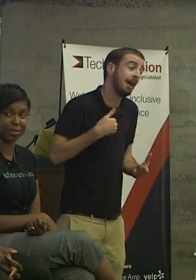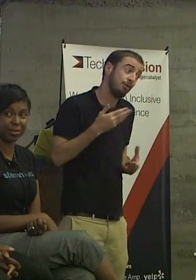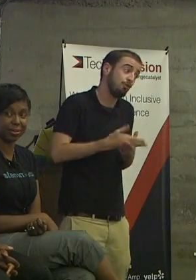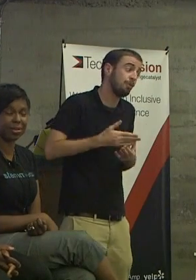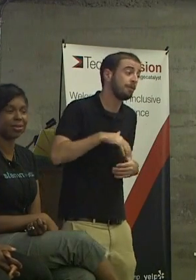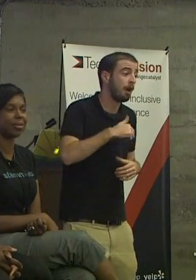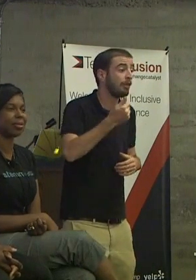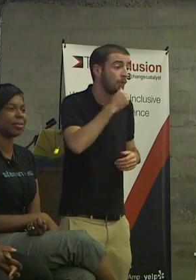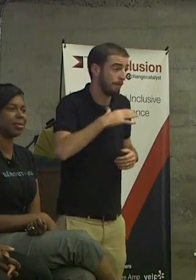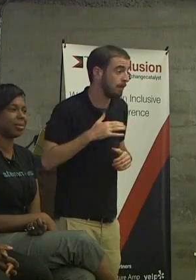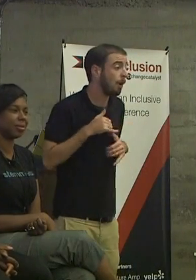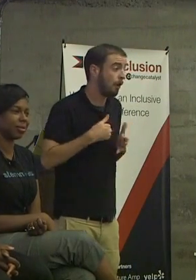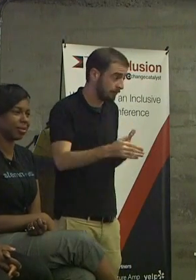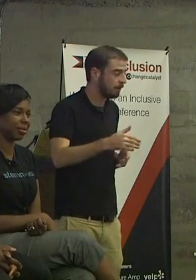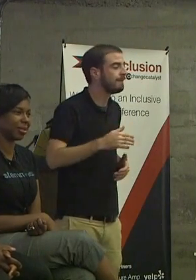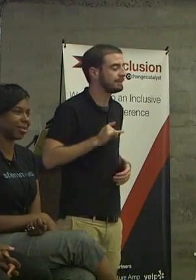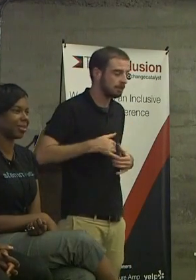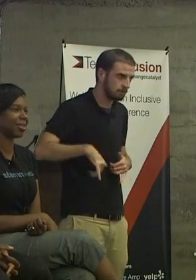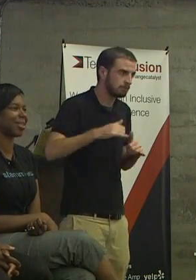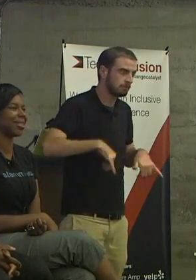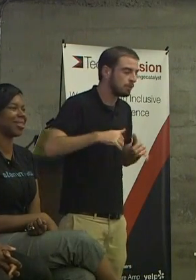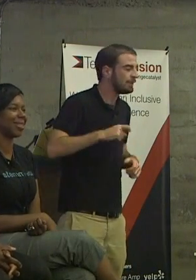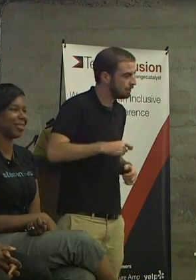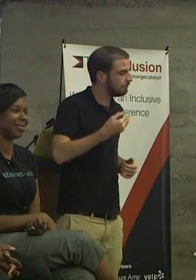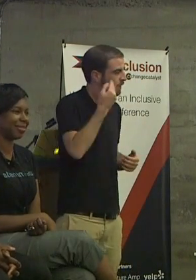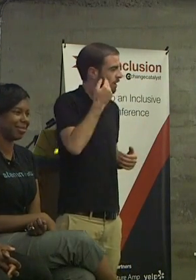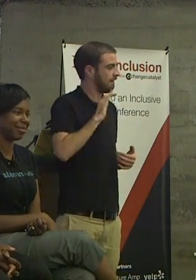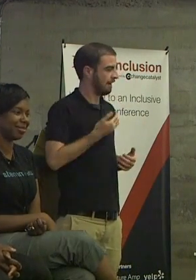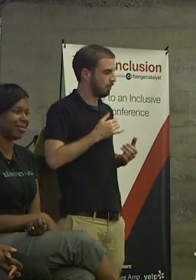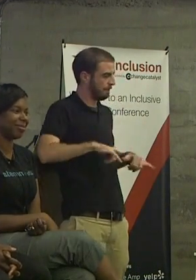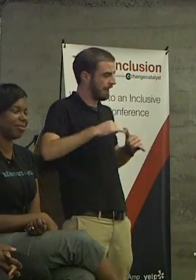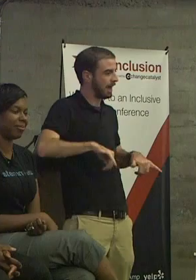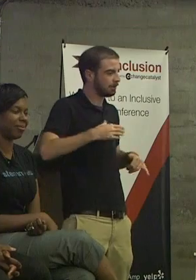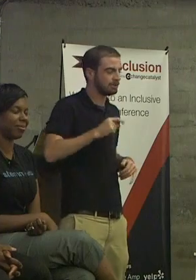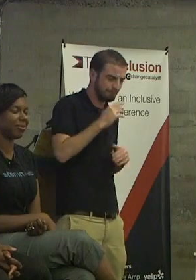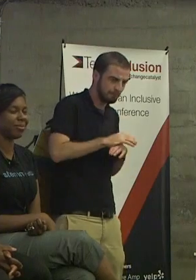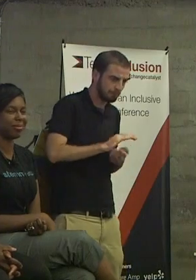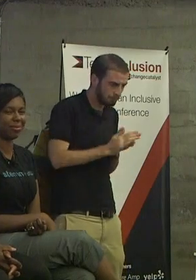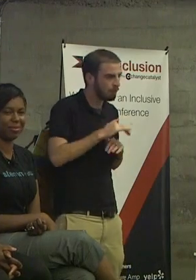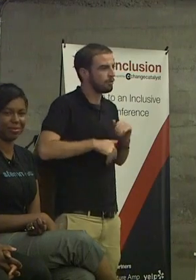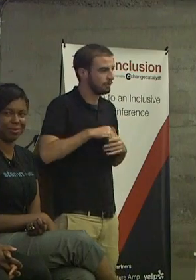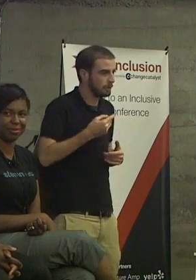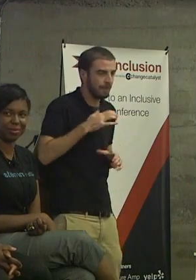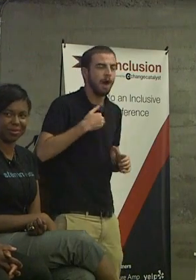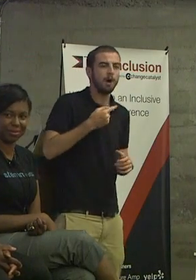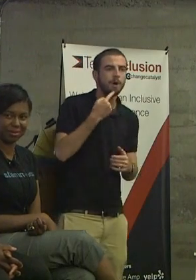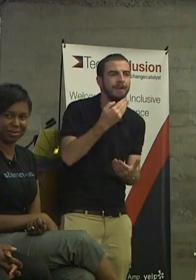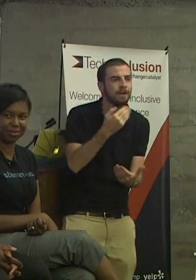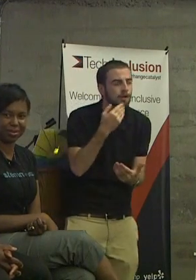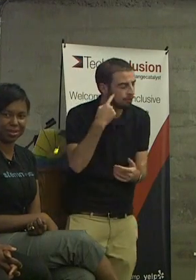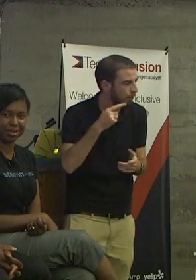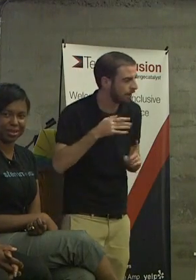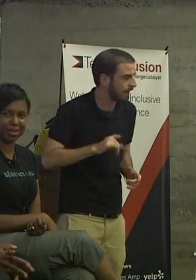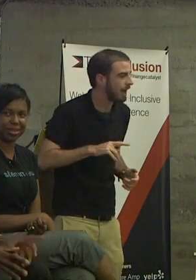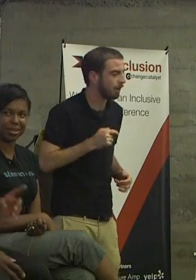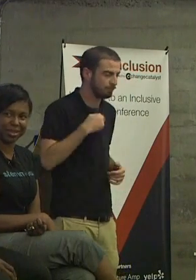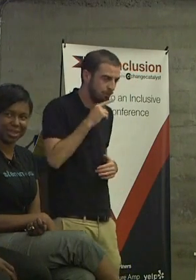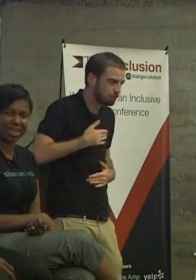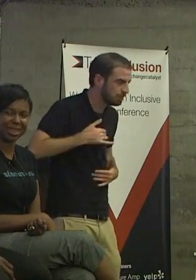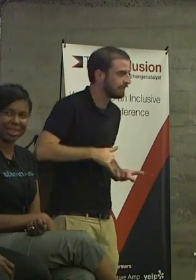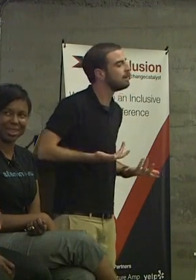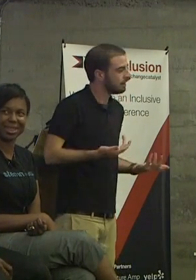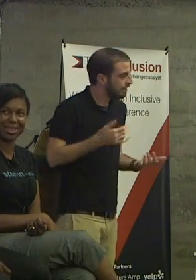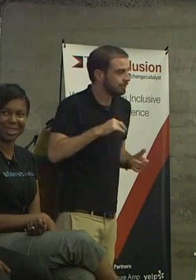common pattern. We all need to be aware of our own patterns and be kind of comfortable doing that and being like, thank you for pointing that out. Totally good point.